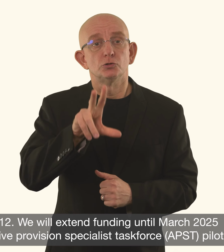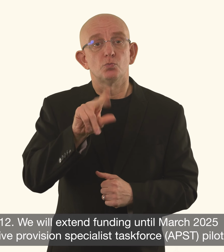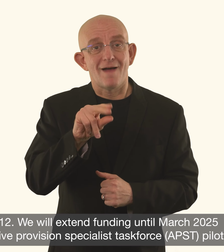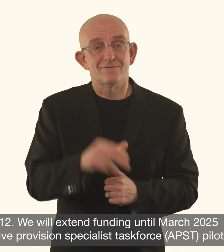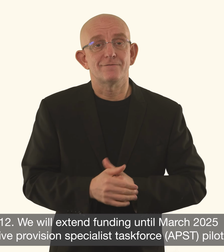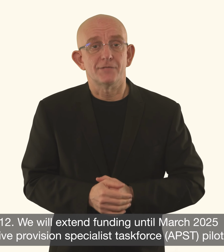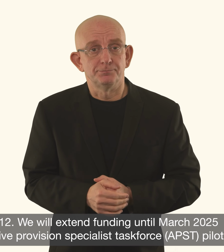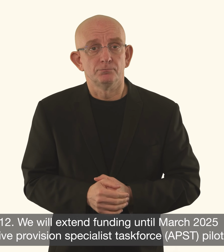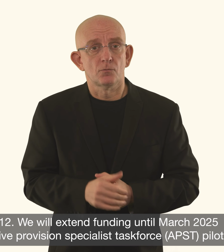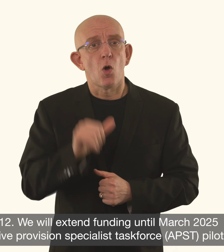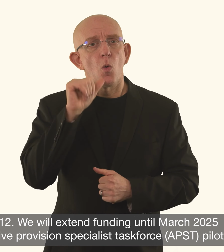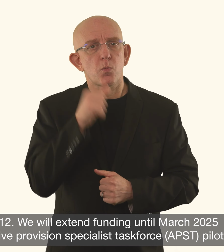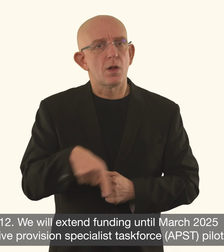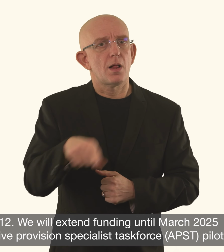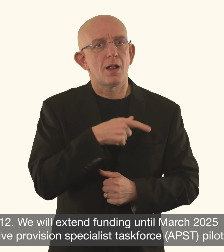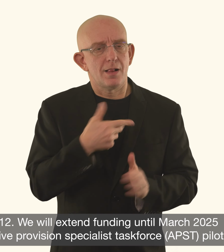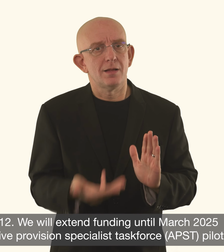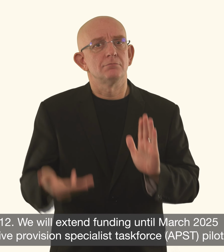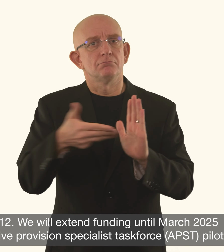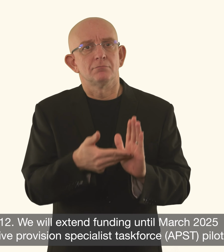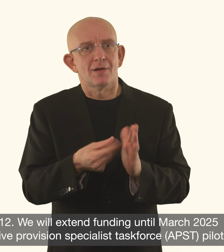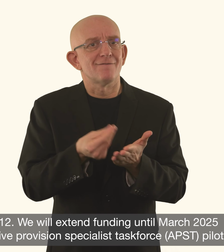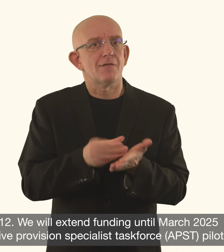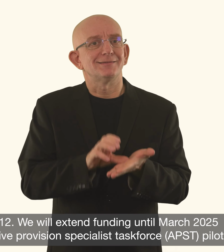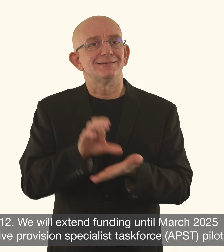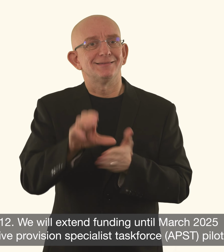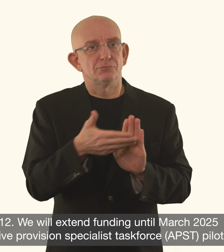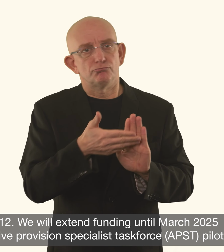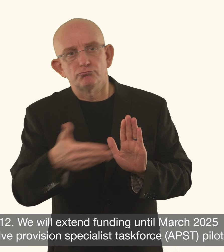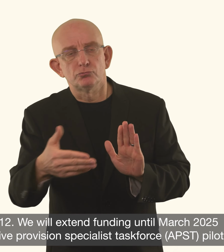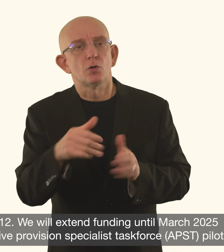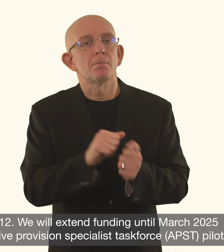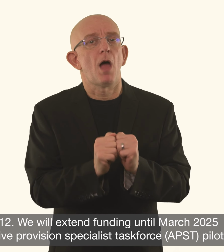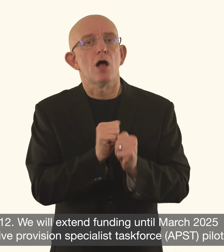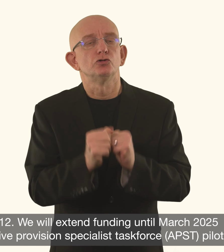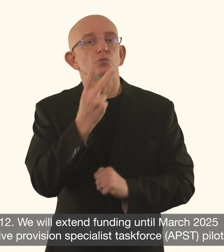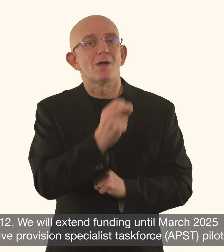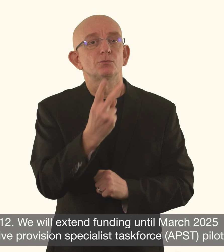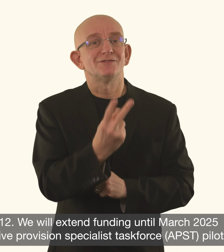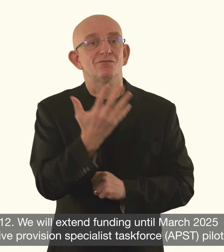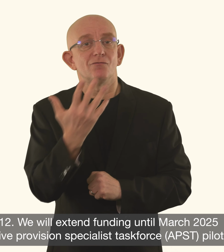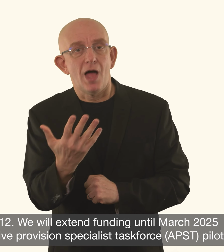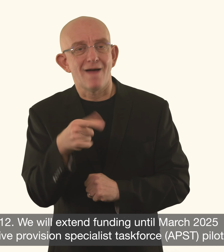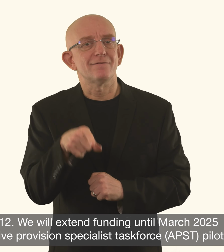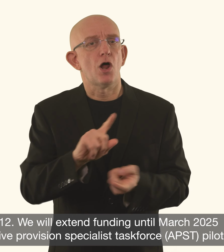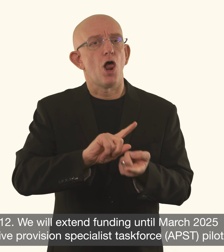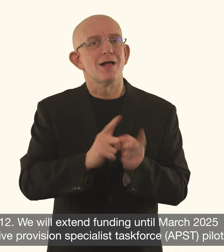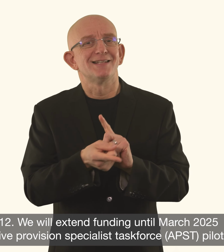12. We will extend funding until March 2025, of the Alternative Provisions Specialist Task Force